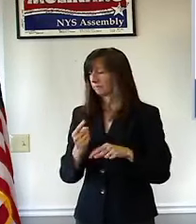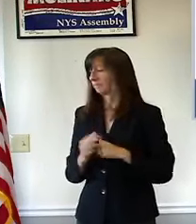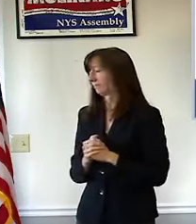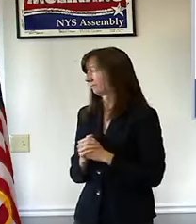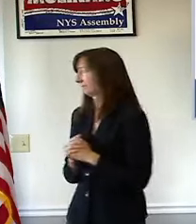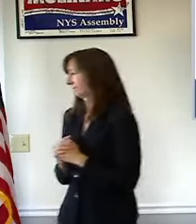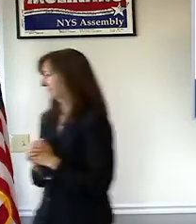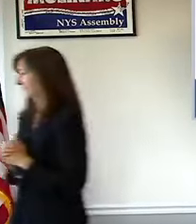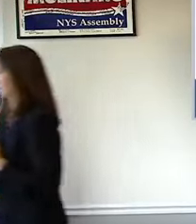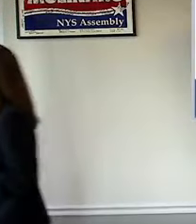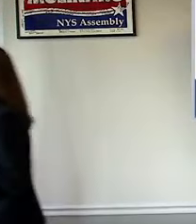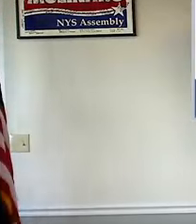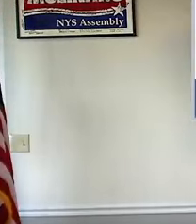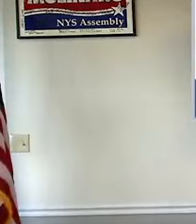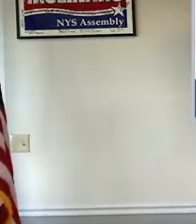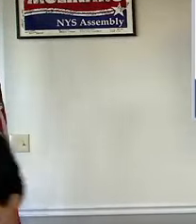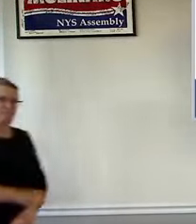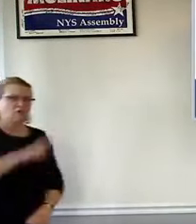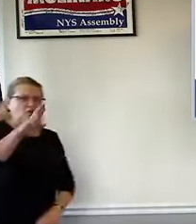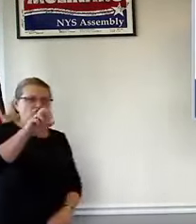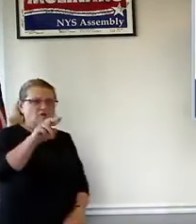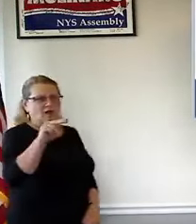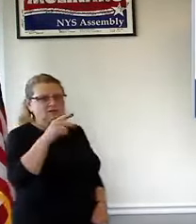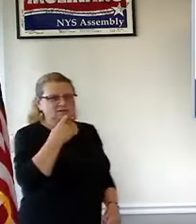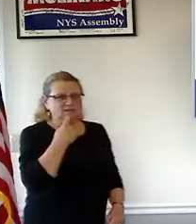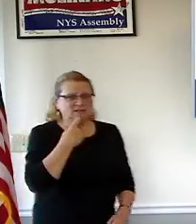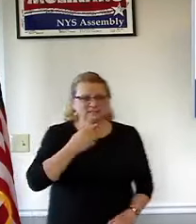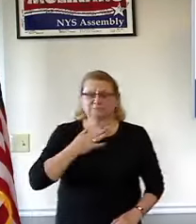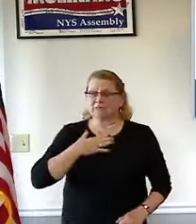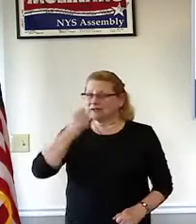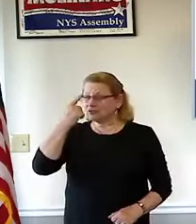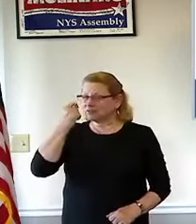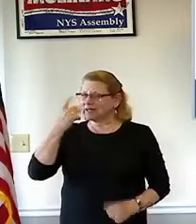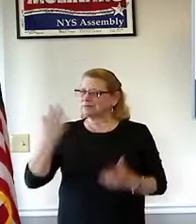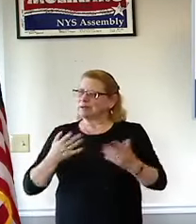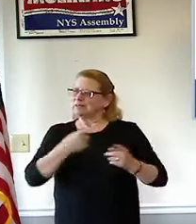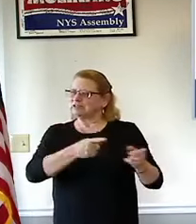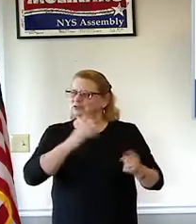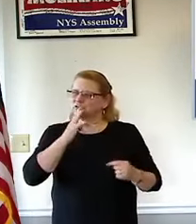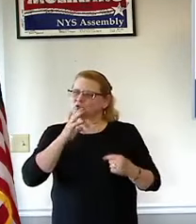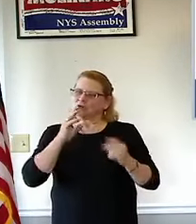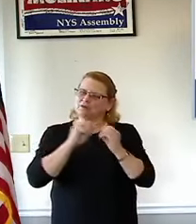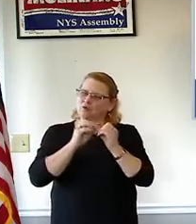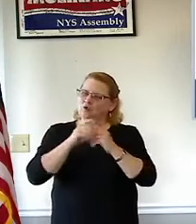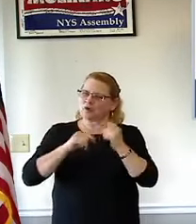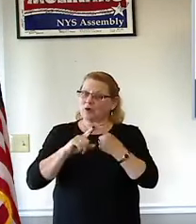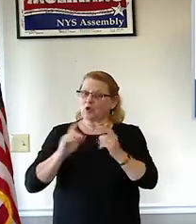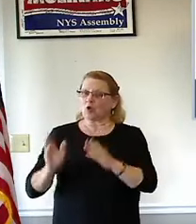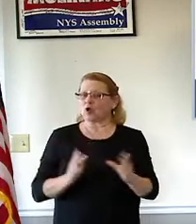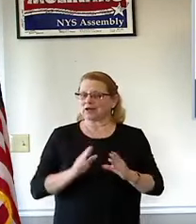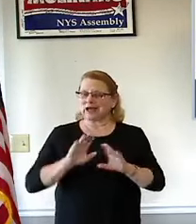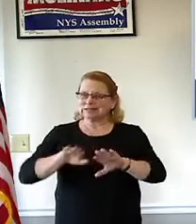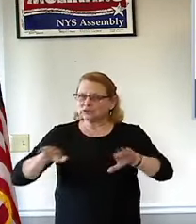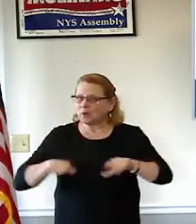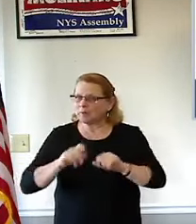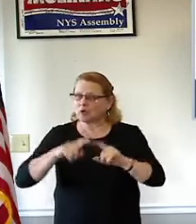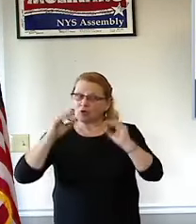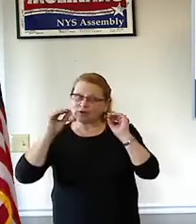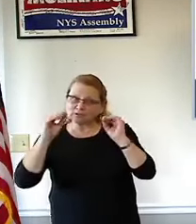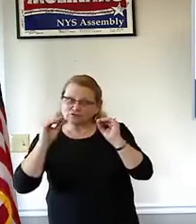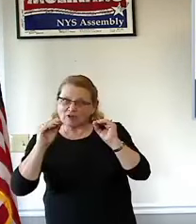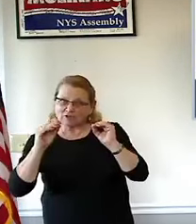my understanding, but she may have been asking a question regarding organized swimming or instruction. The question